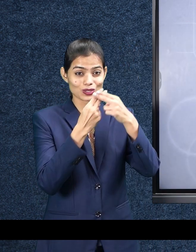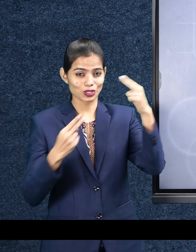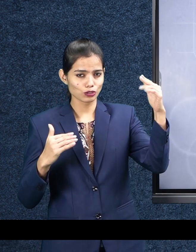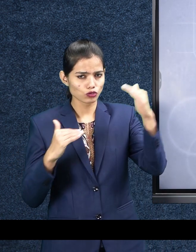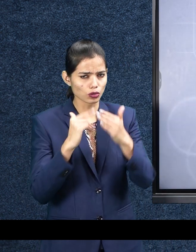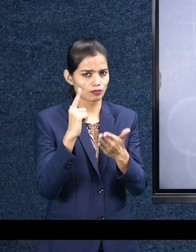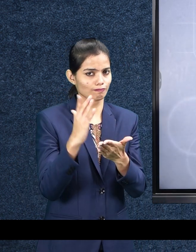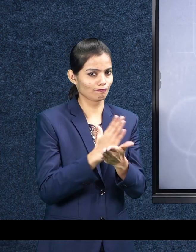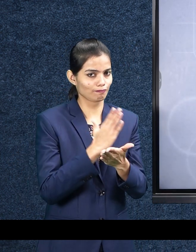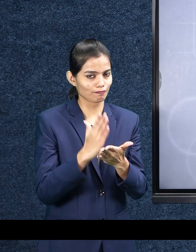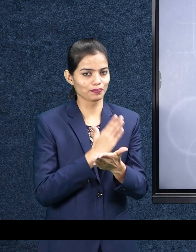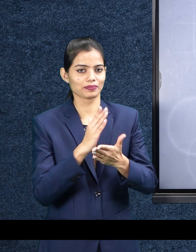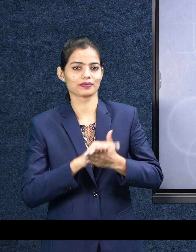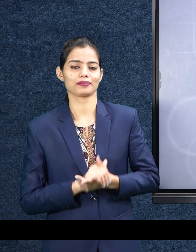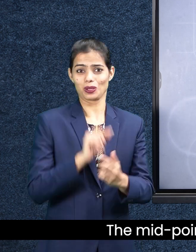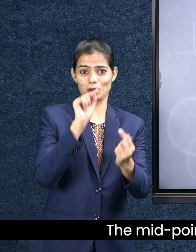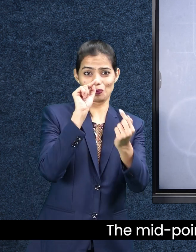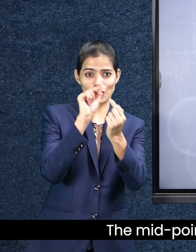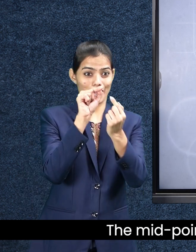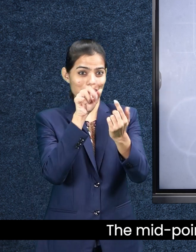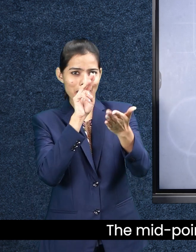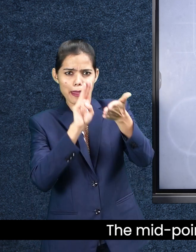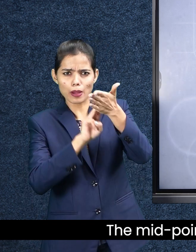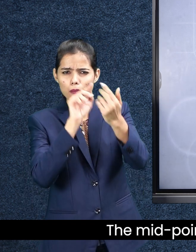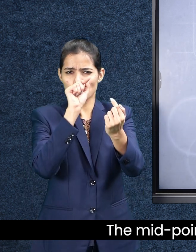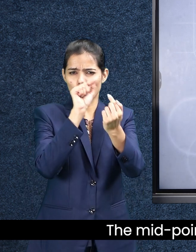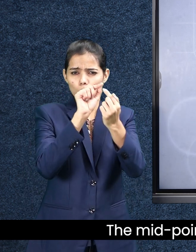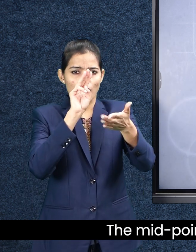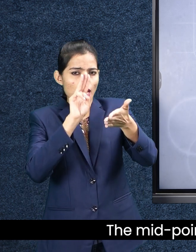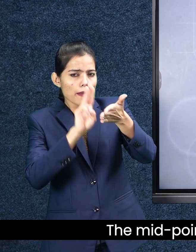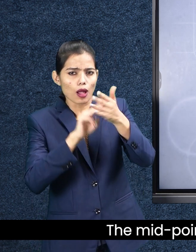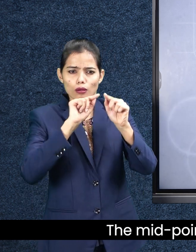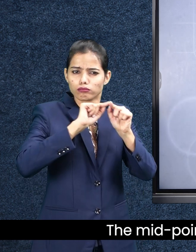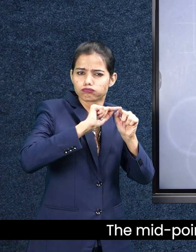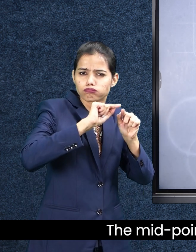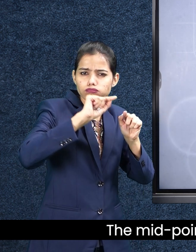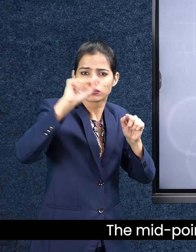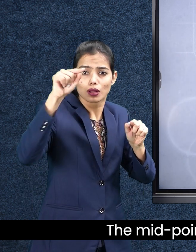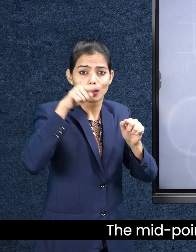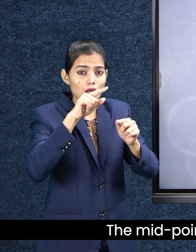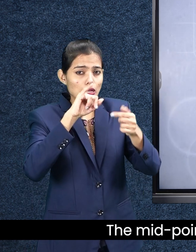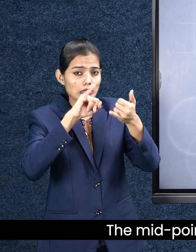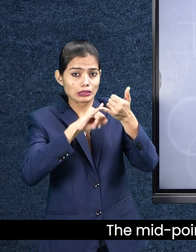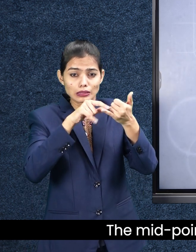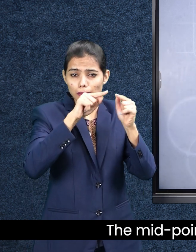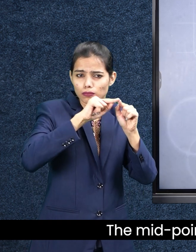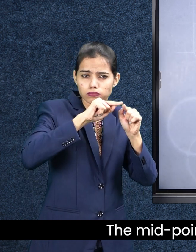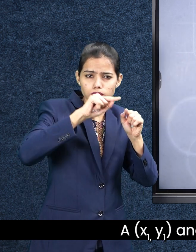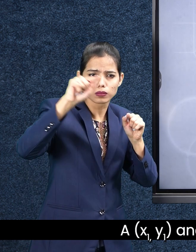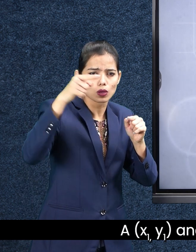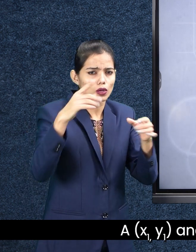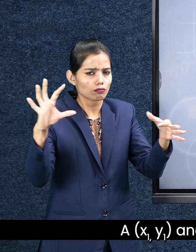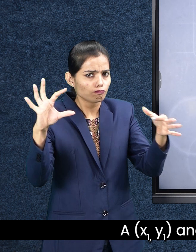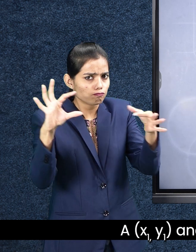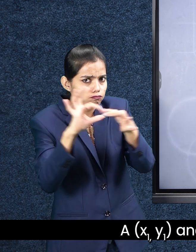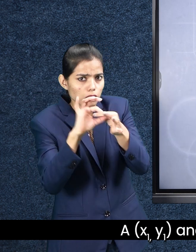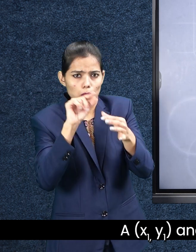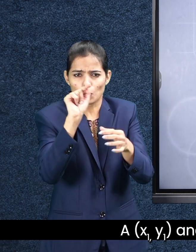Summary of the lesson. The midpoint M of the line segment joining points A, x1,